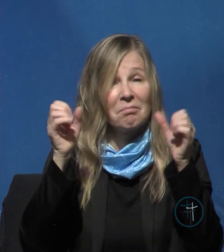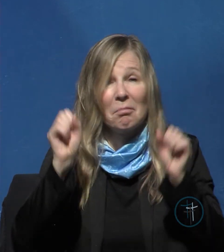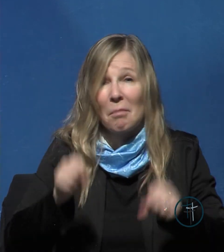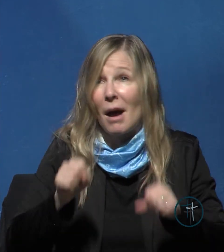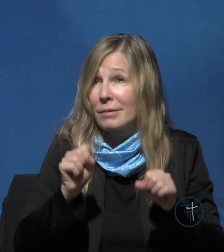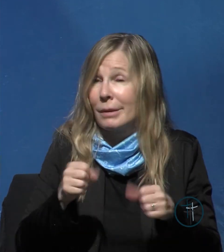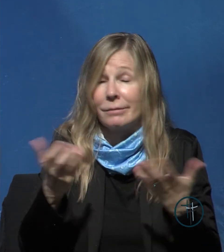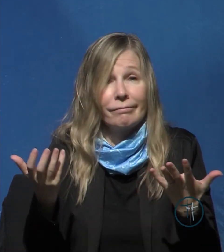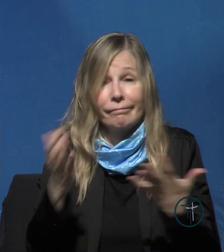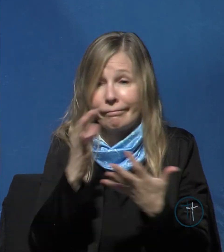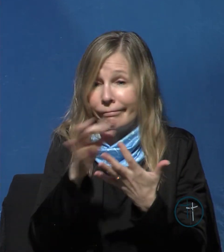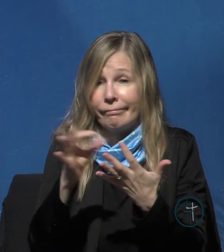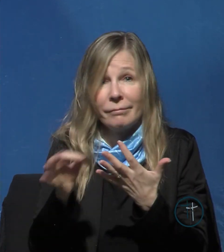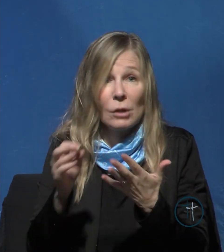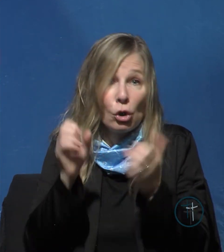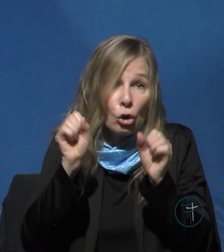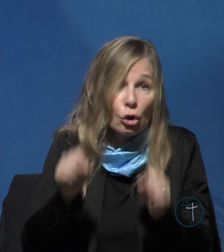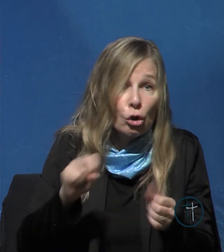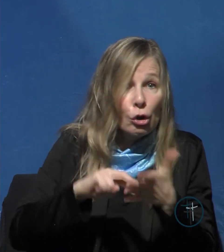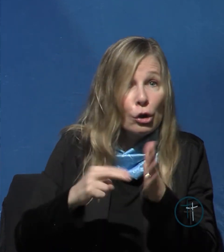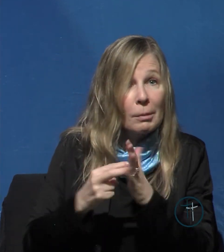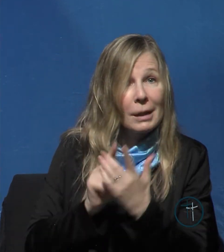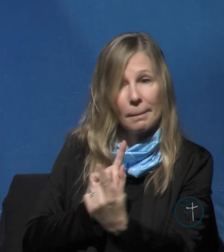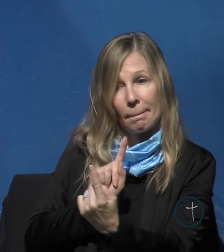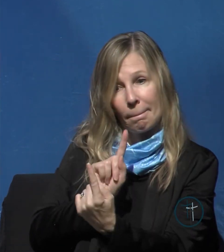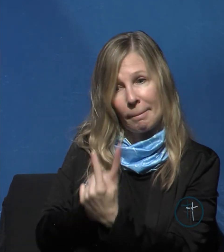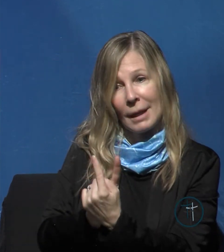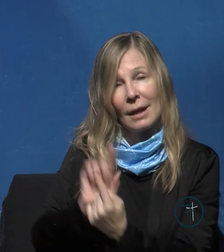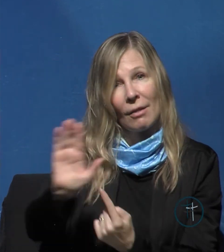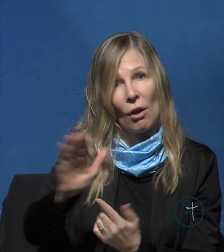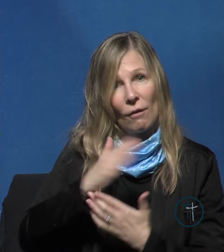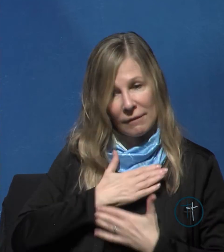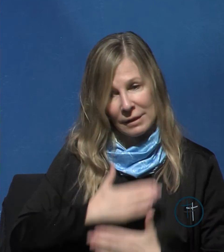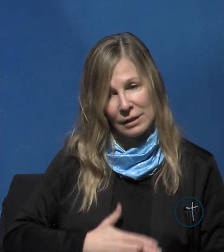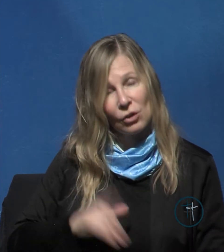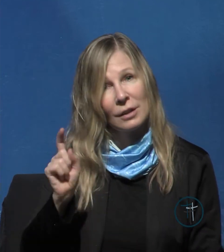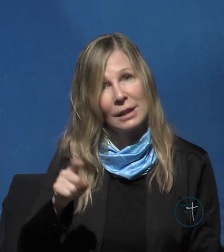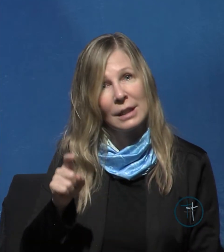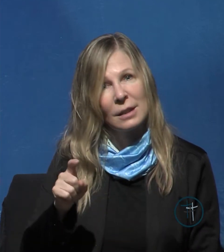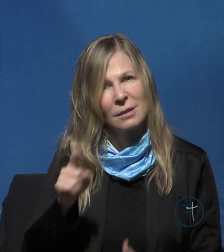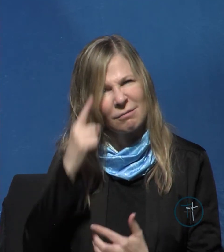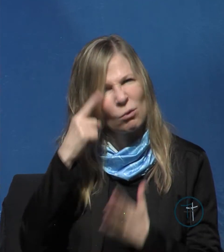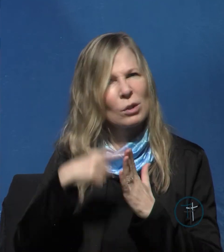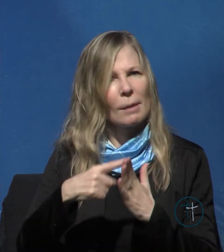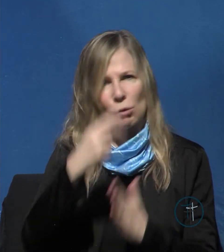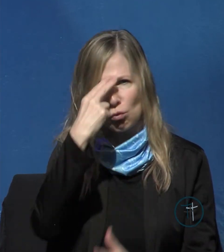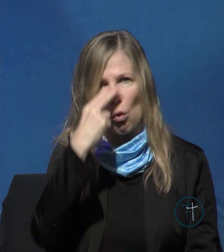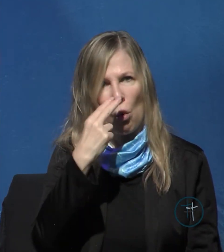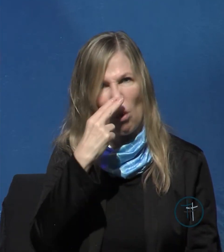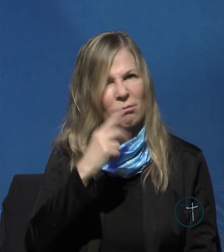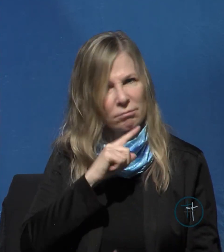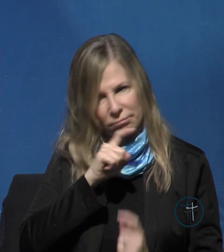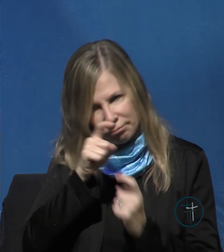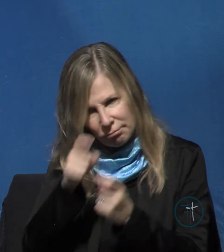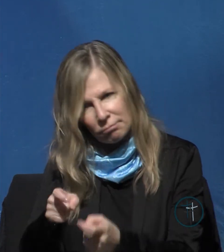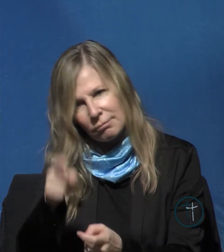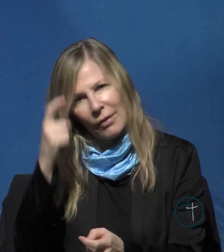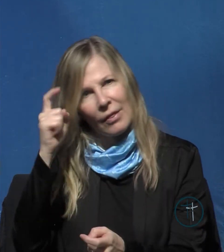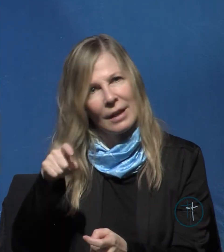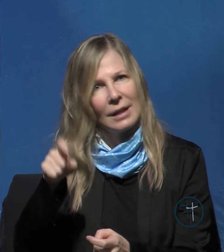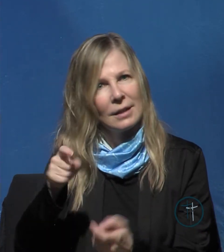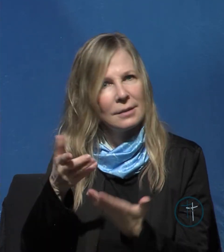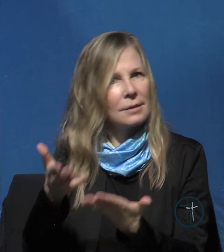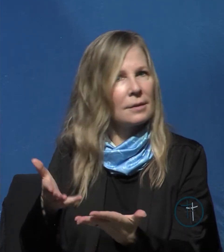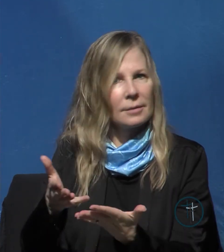It could be meeting their physical needs. For example, in Romans chapter 12, the first part of verse 13, contributing to the needs of the